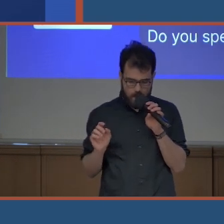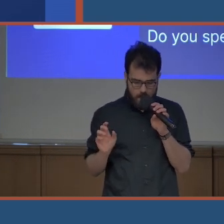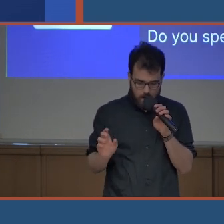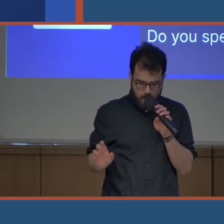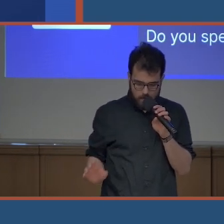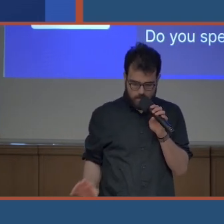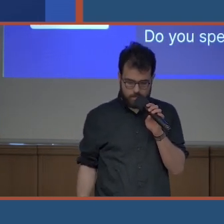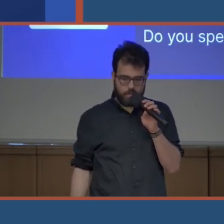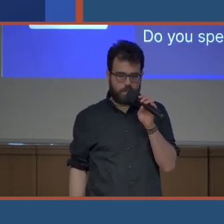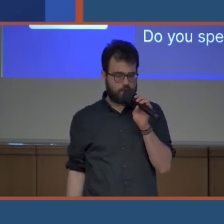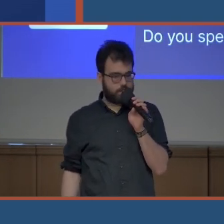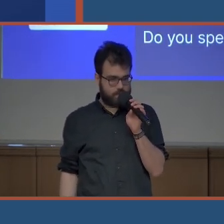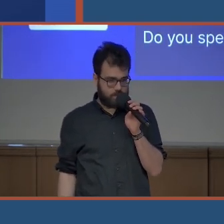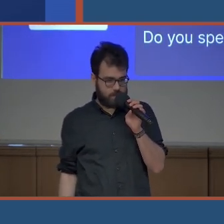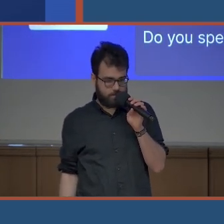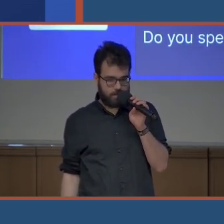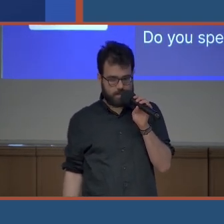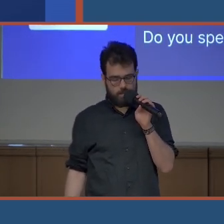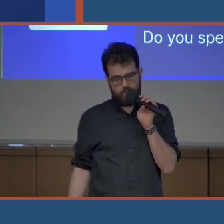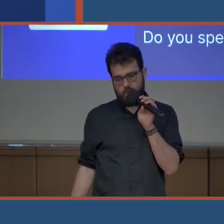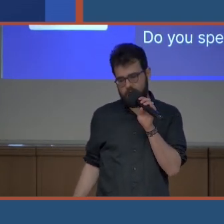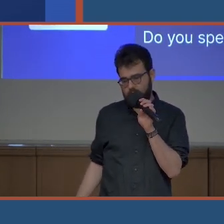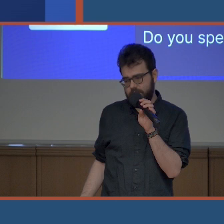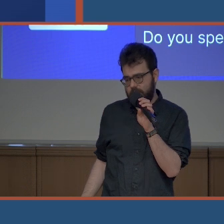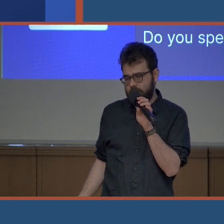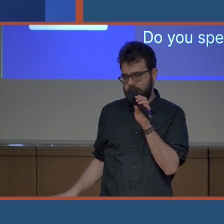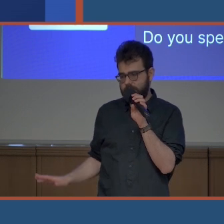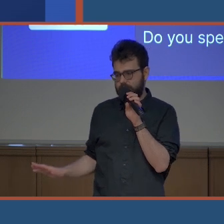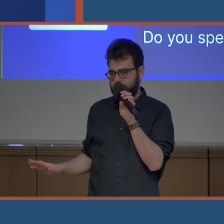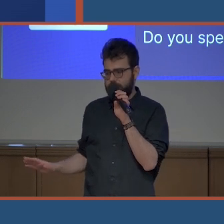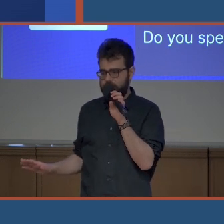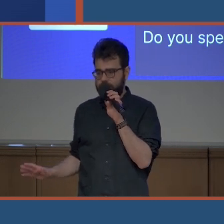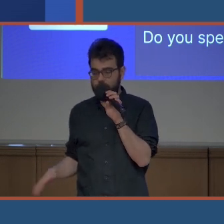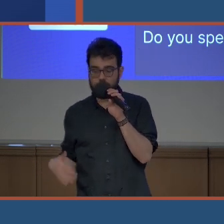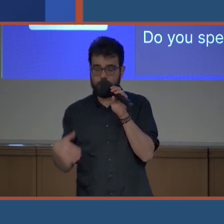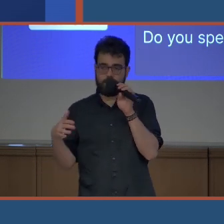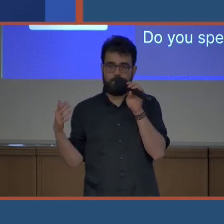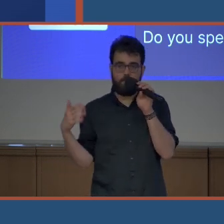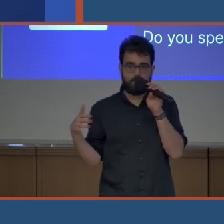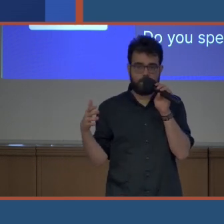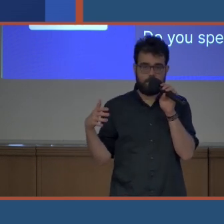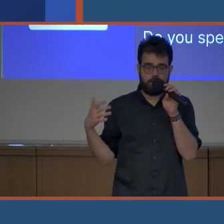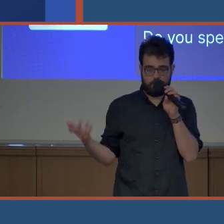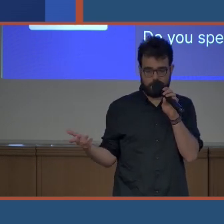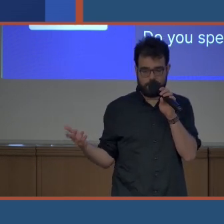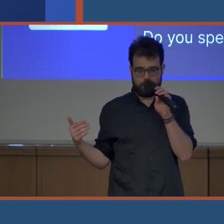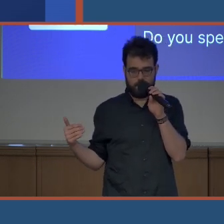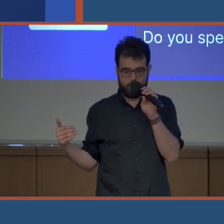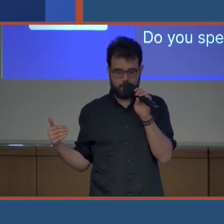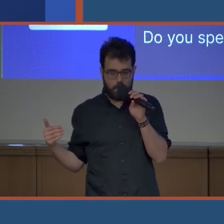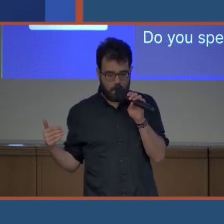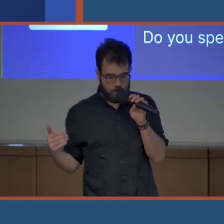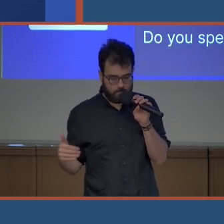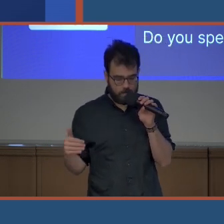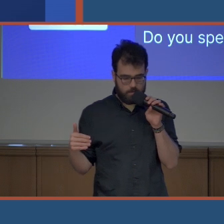that in spoken language interpreting, for example, we are taught to, most interpretations that